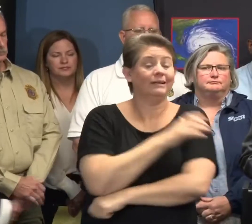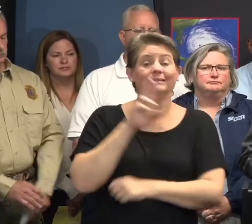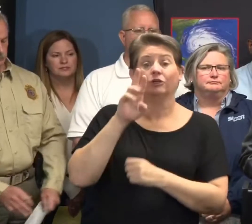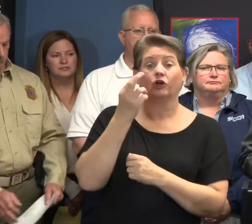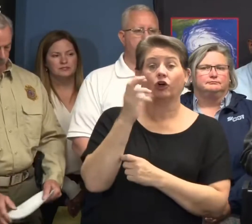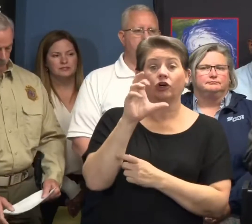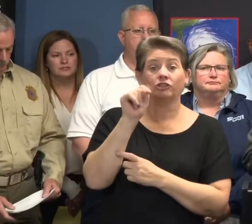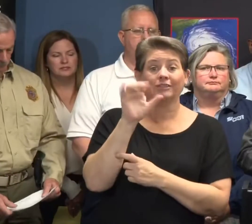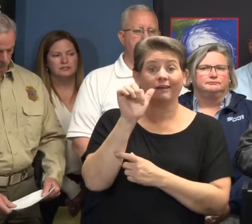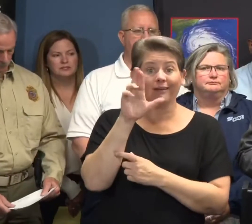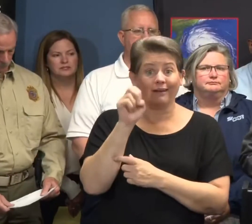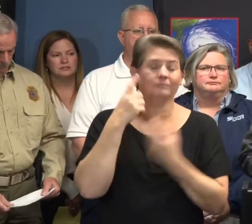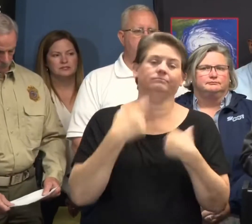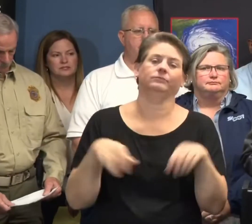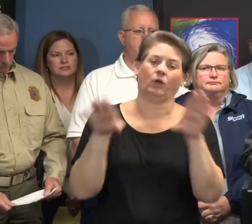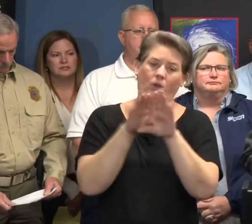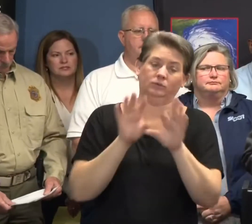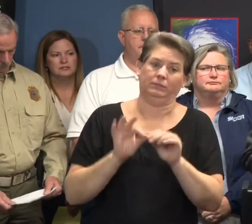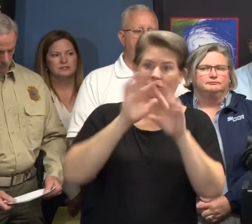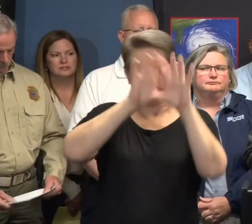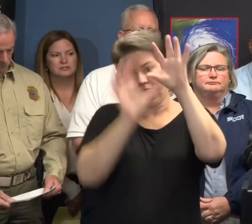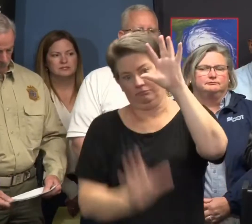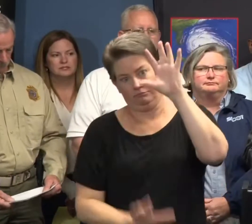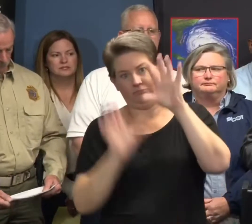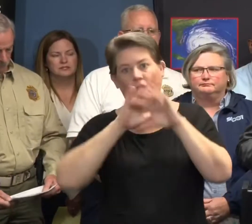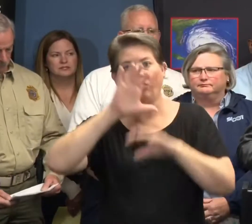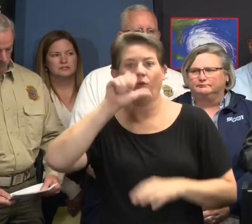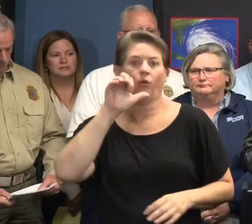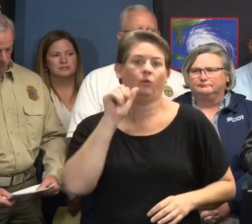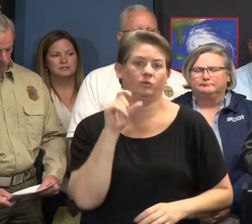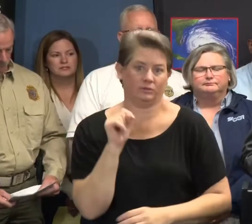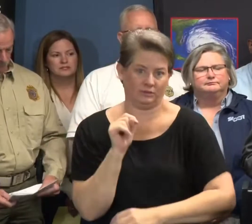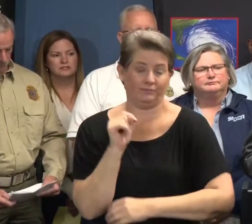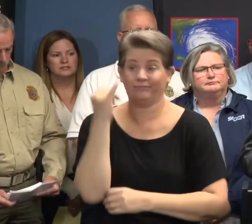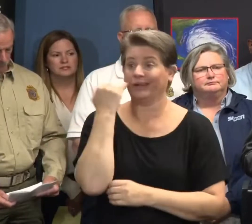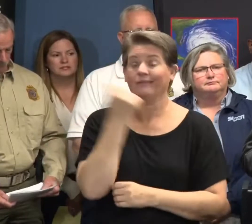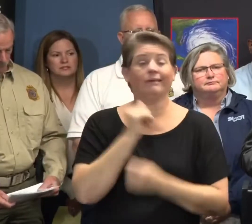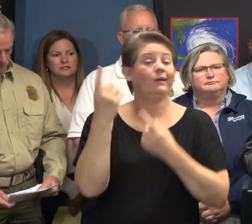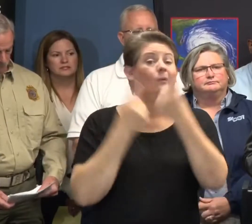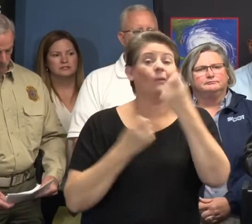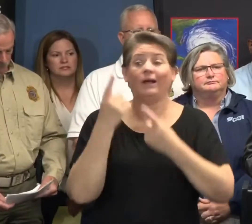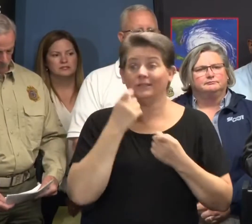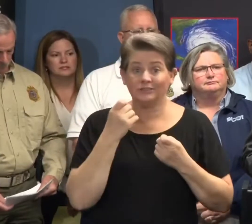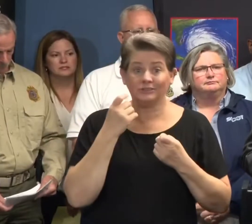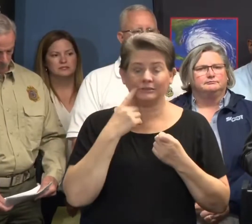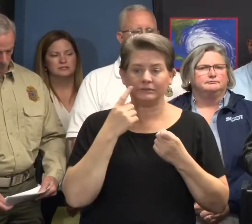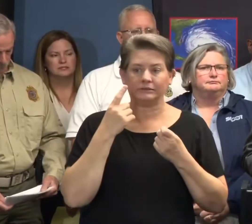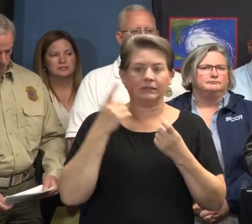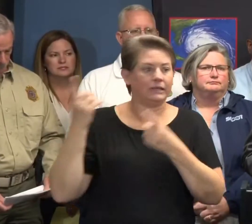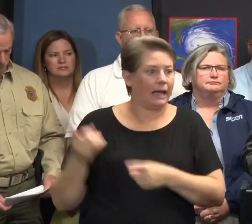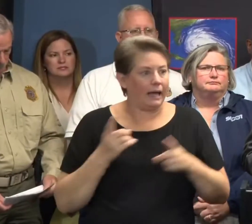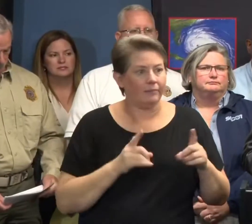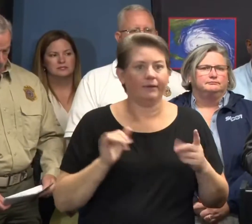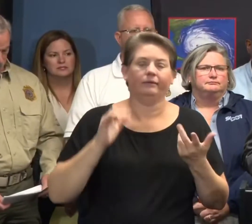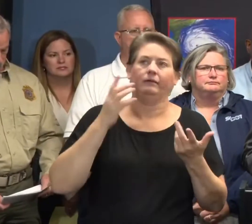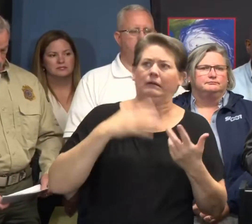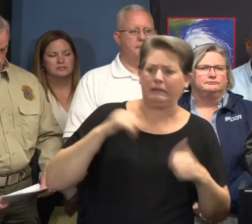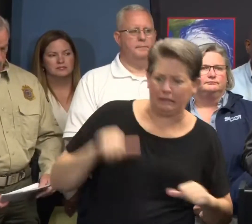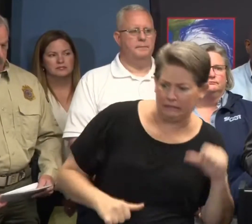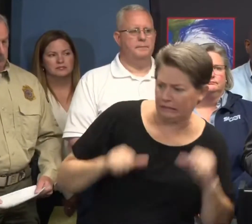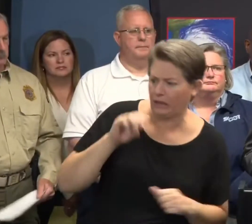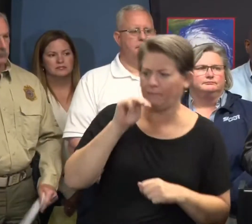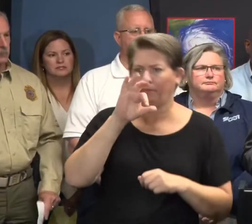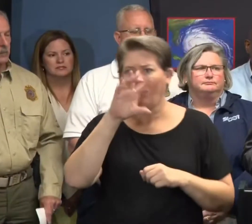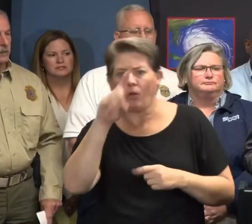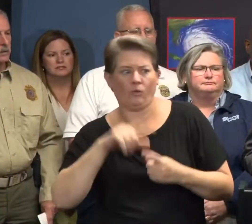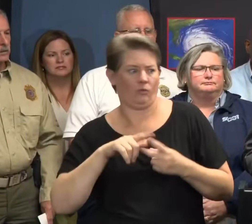are currently closed, especially along the coast. If you do have questions as the storm passes about things like mold, your